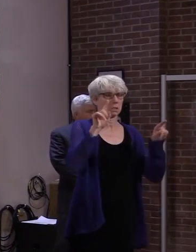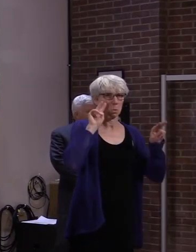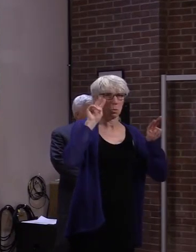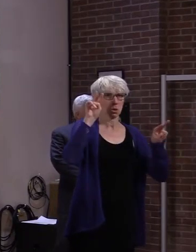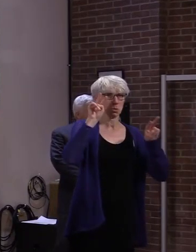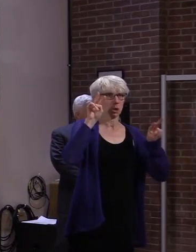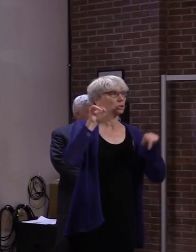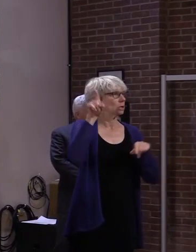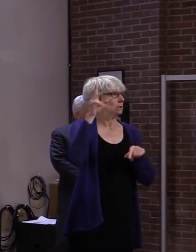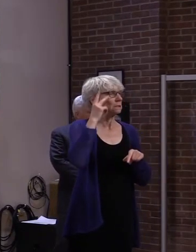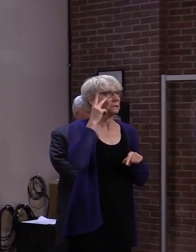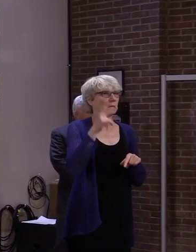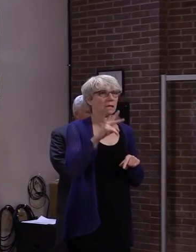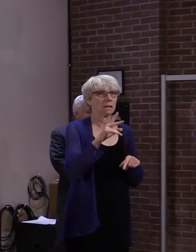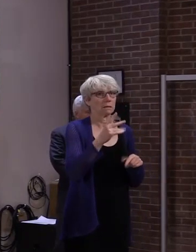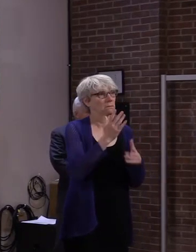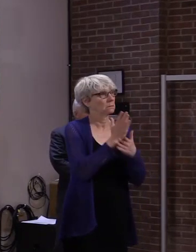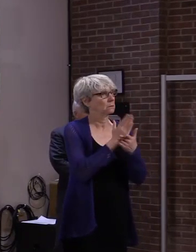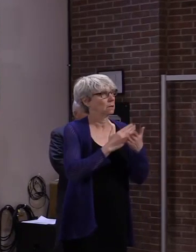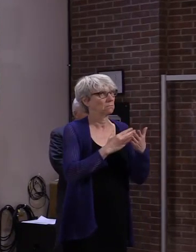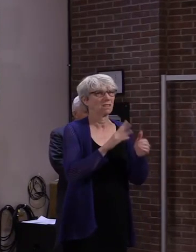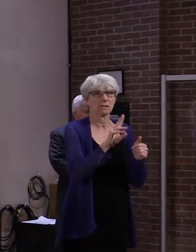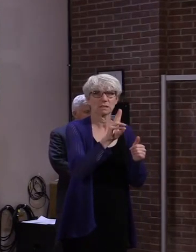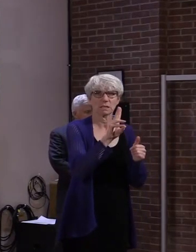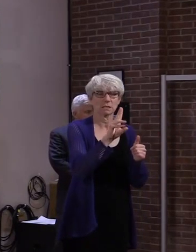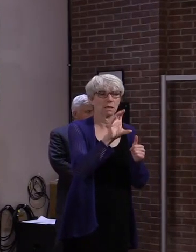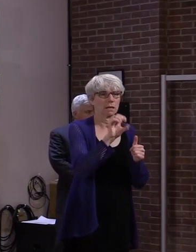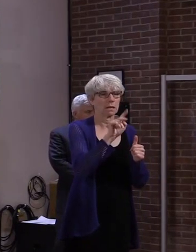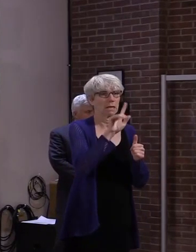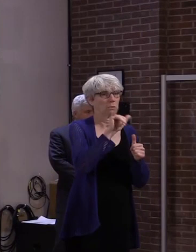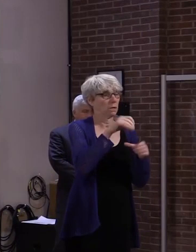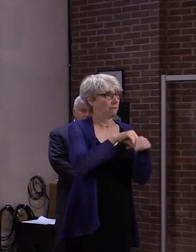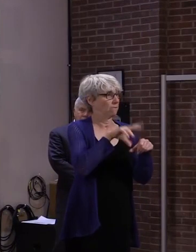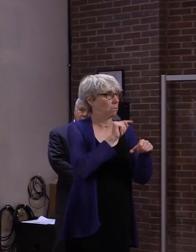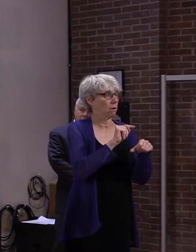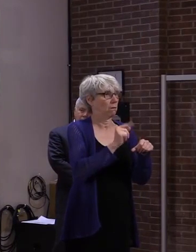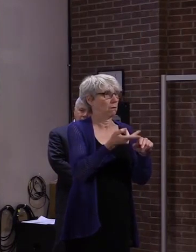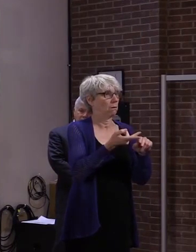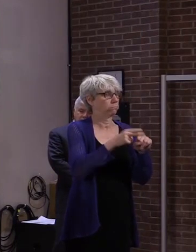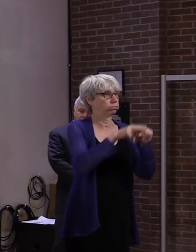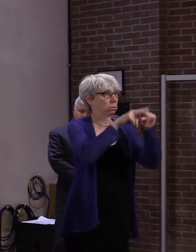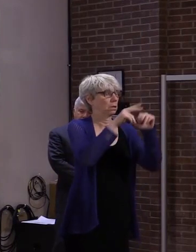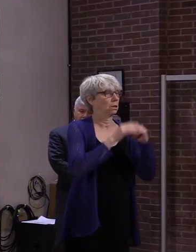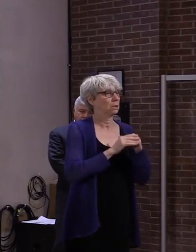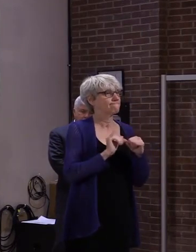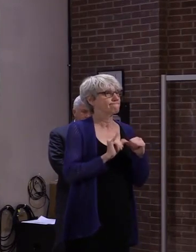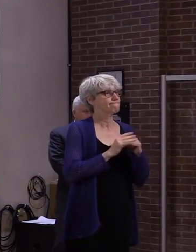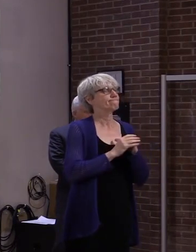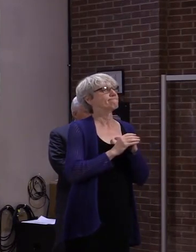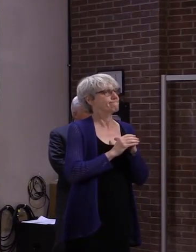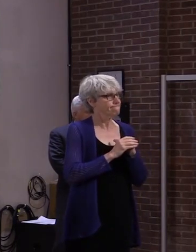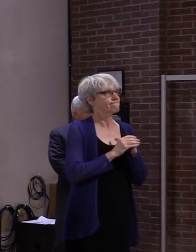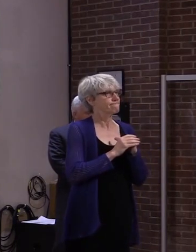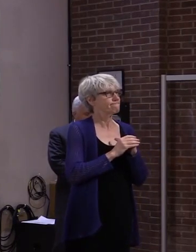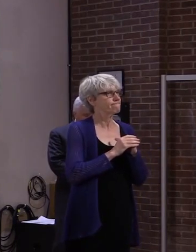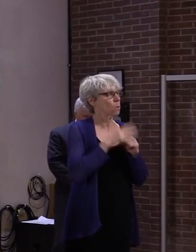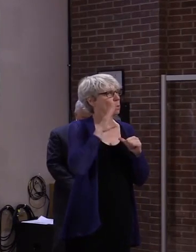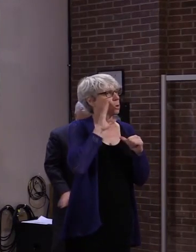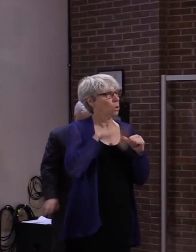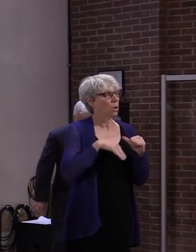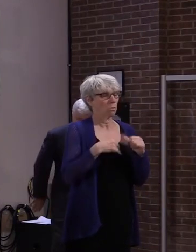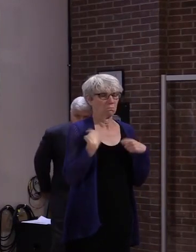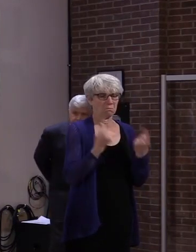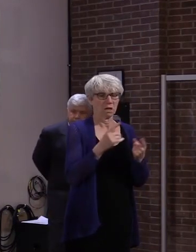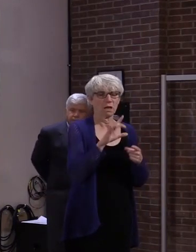counties substantial or high and they're saying hmm we have an 84.6 percent at least the first